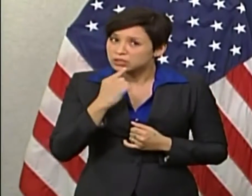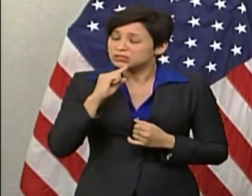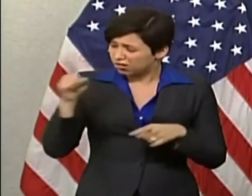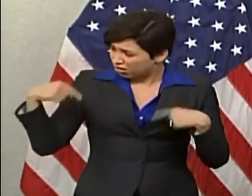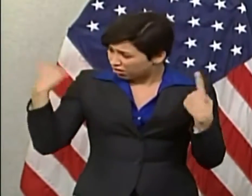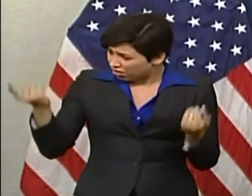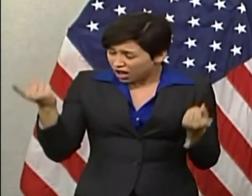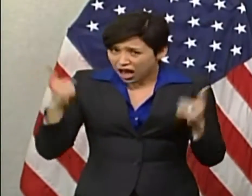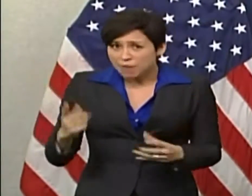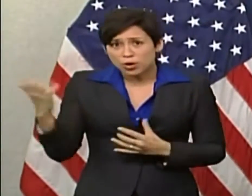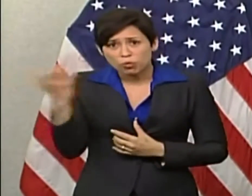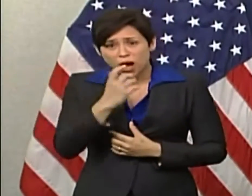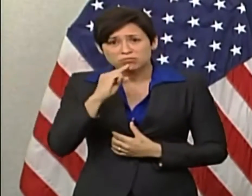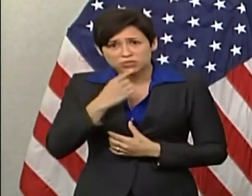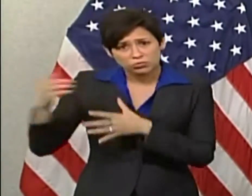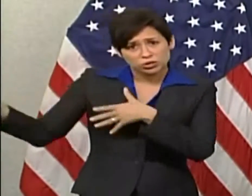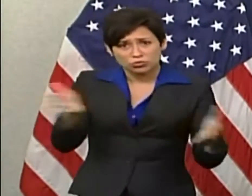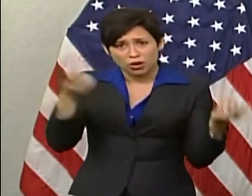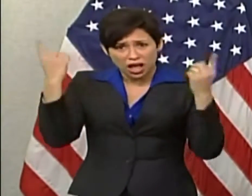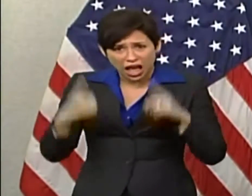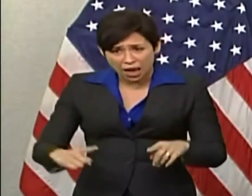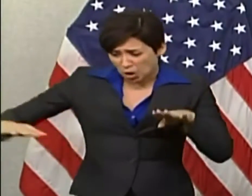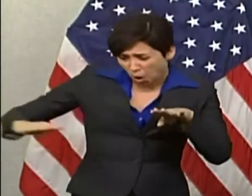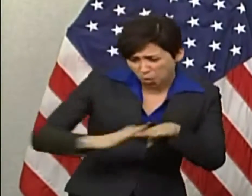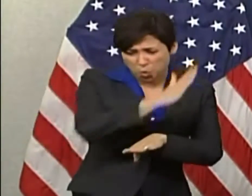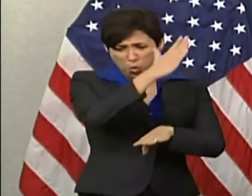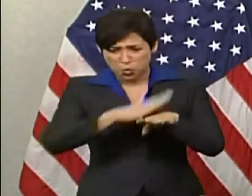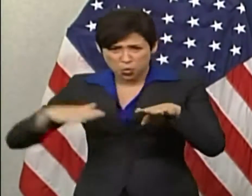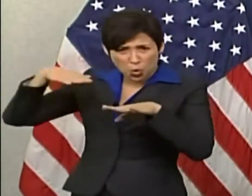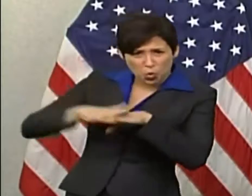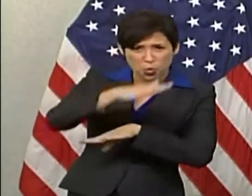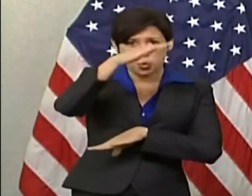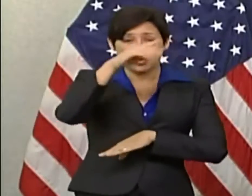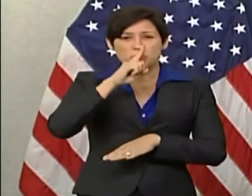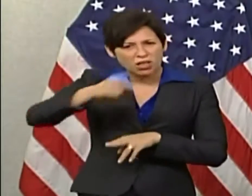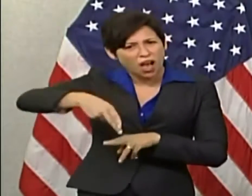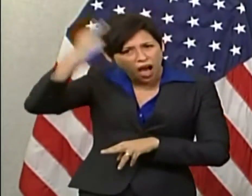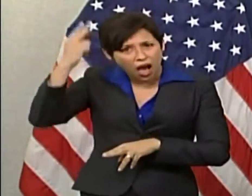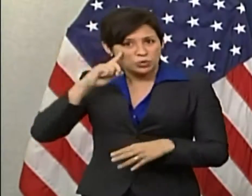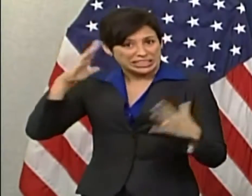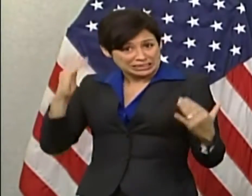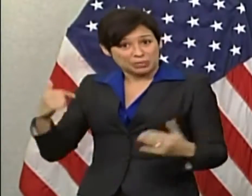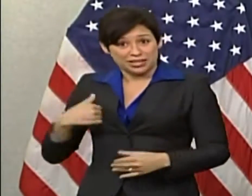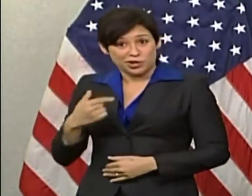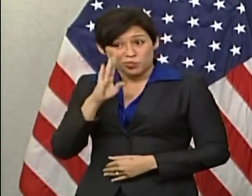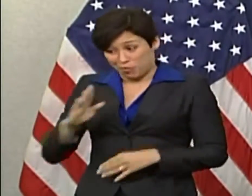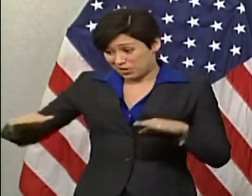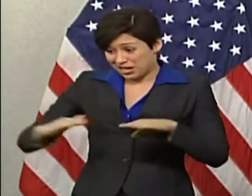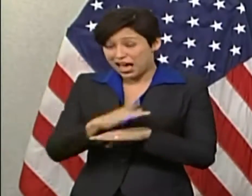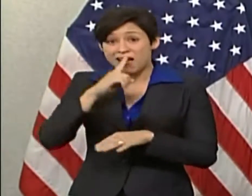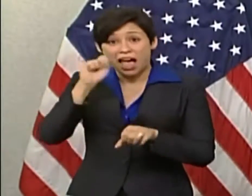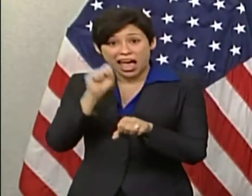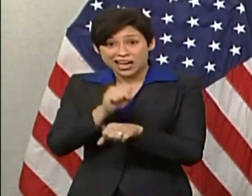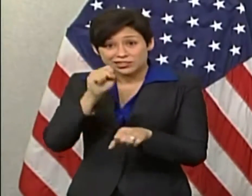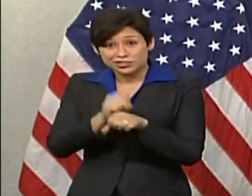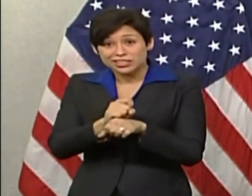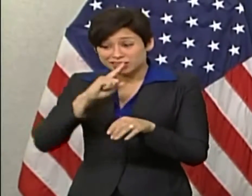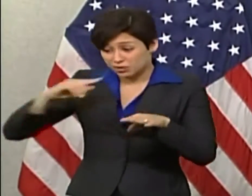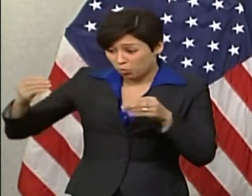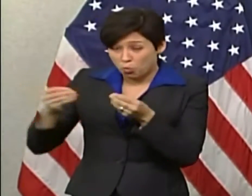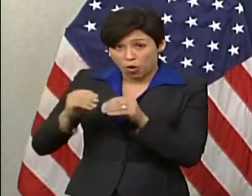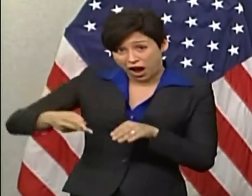once-in-a-long-time storm. The surge is very high. We expected it to be high. It's, in fact, slightly higher than what was forecasted